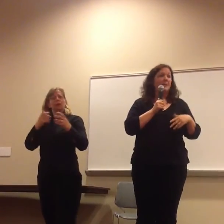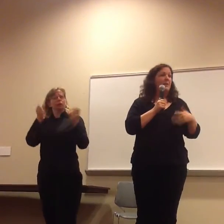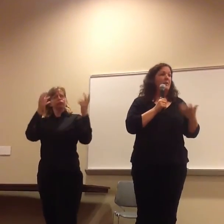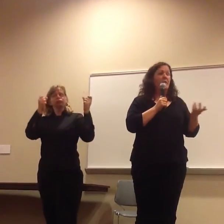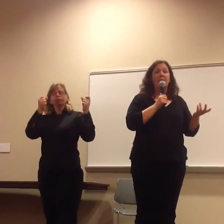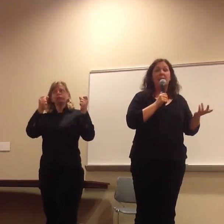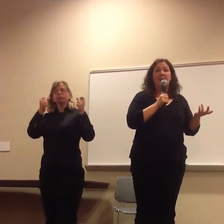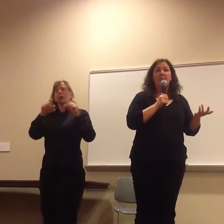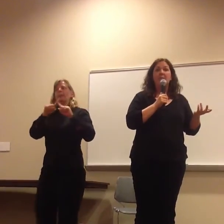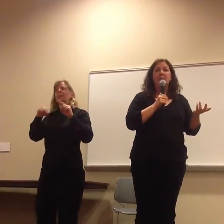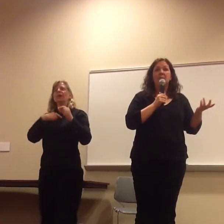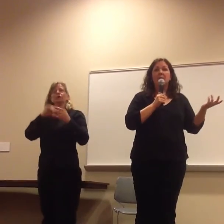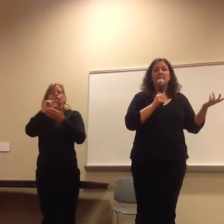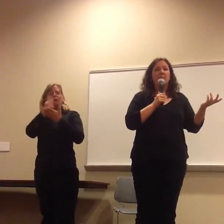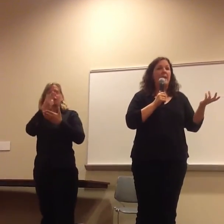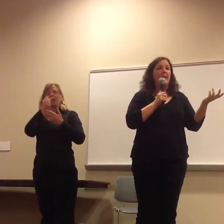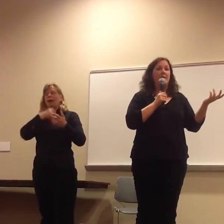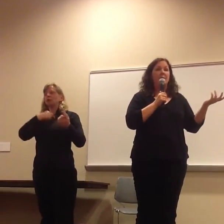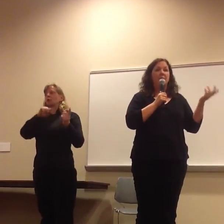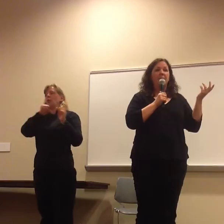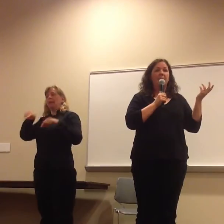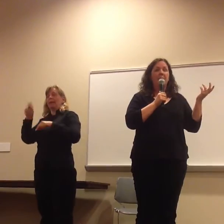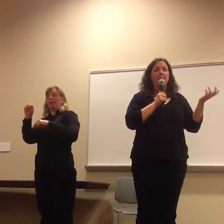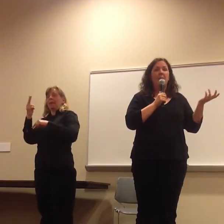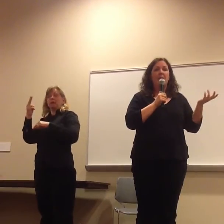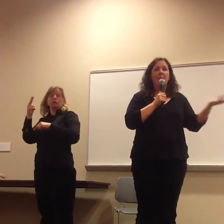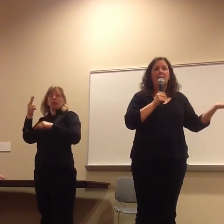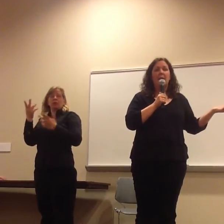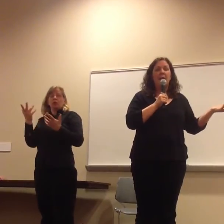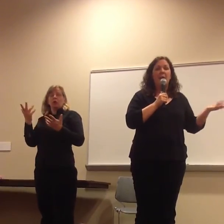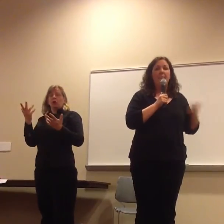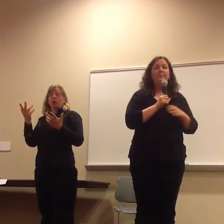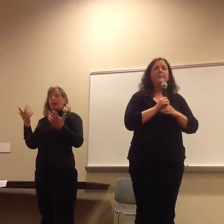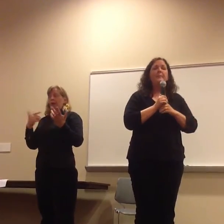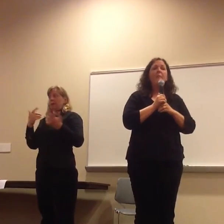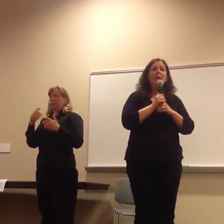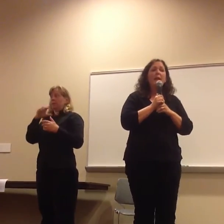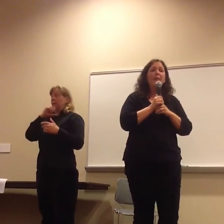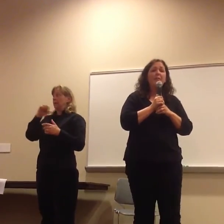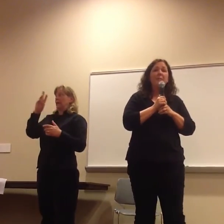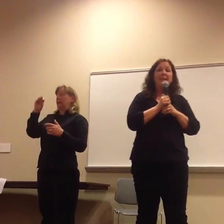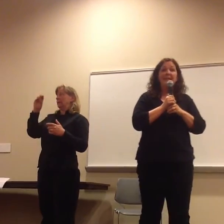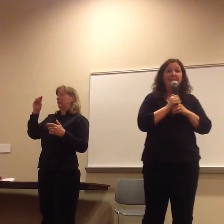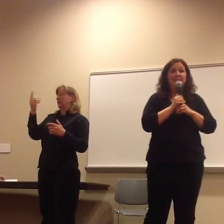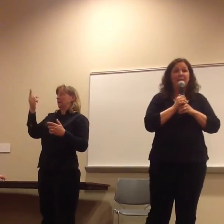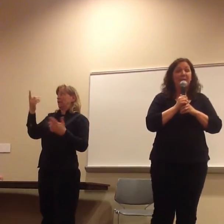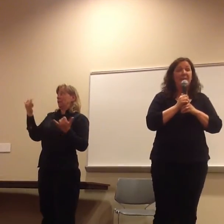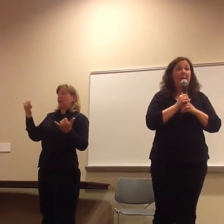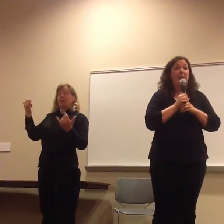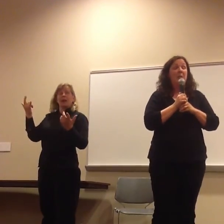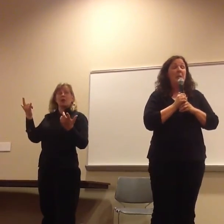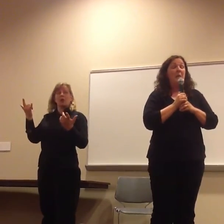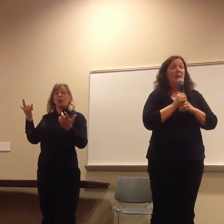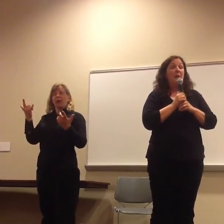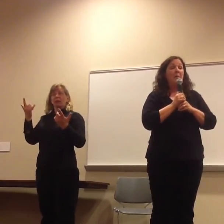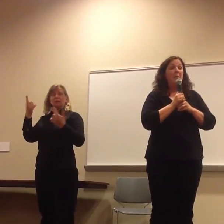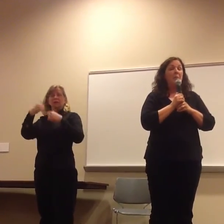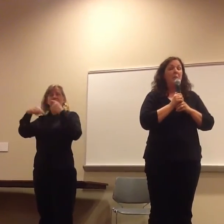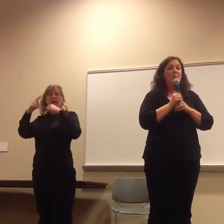back to the state, and this is what he got. After the meeting, his sister said to me,